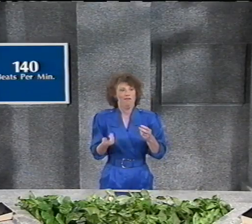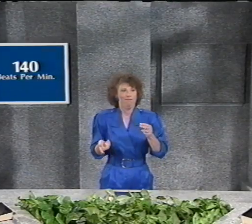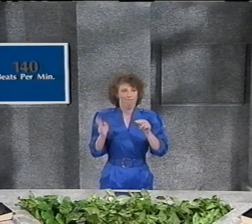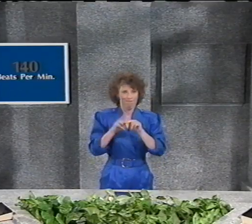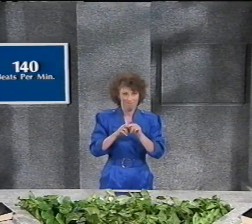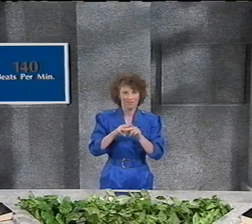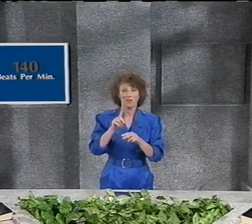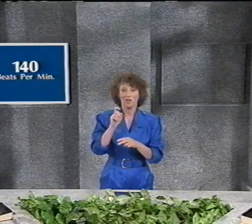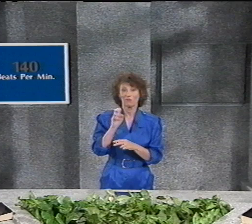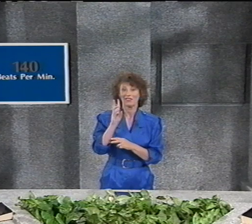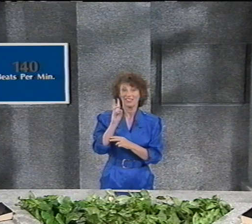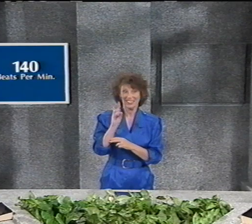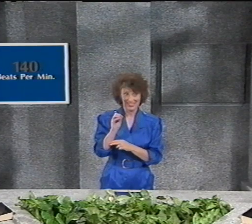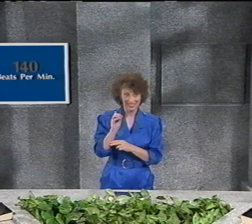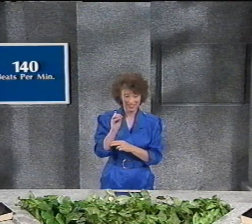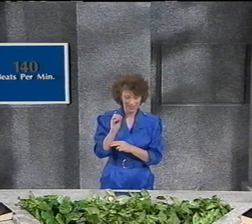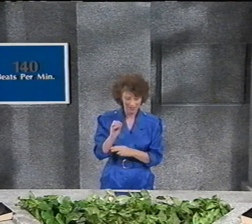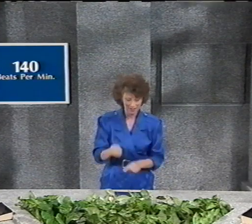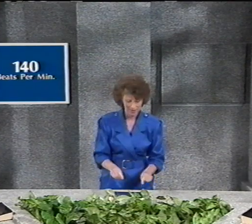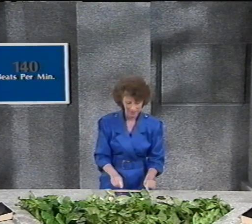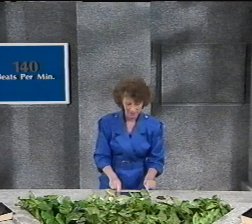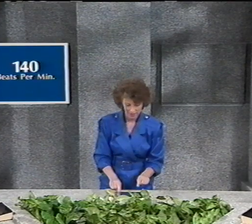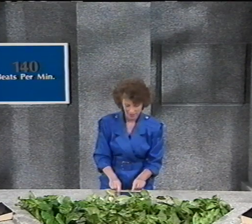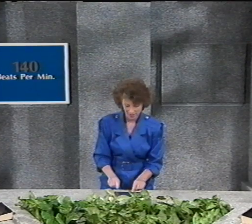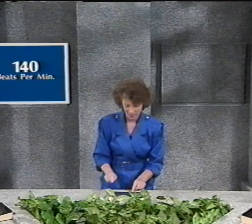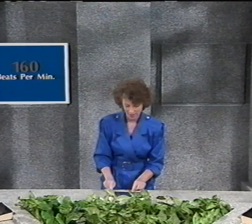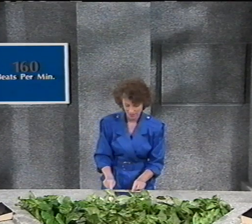Good. Now let's go faster.